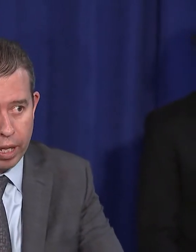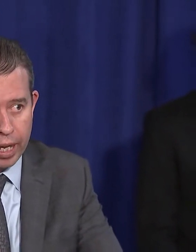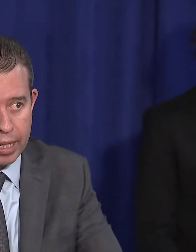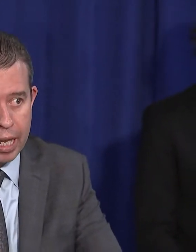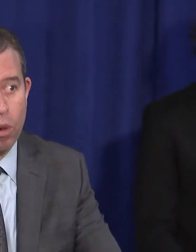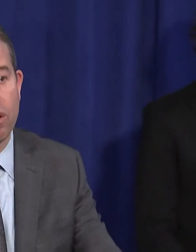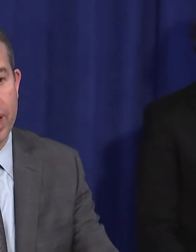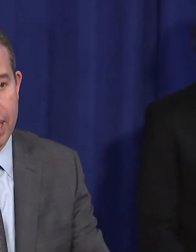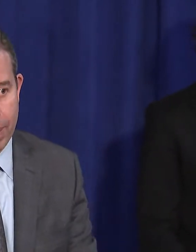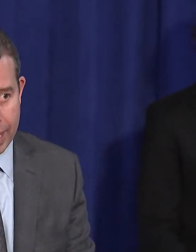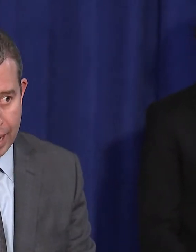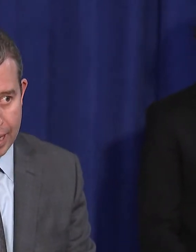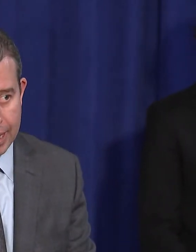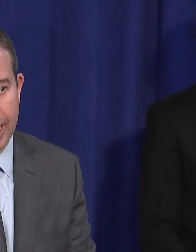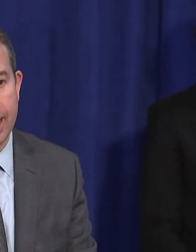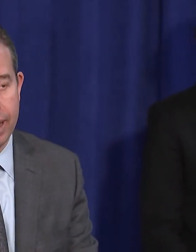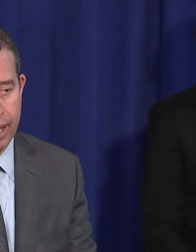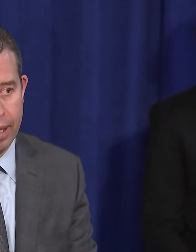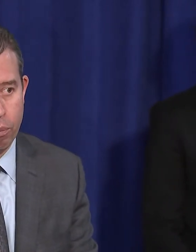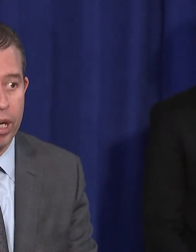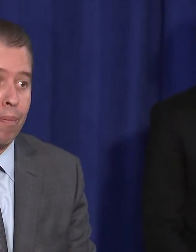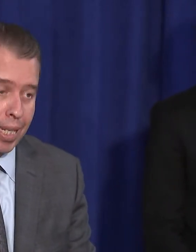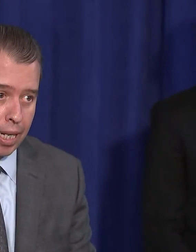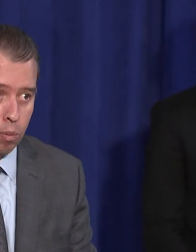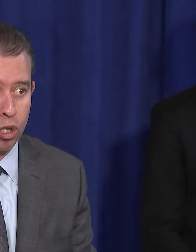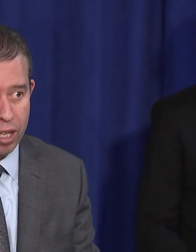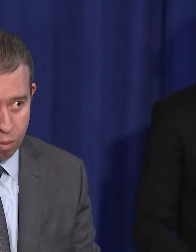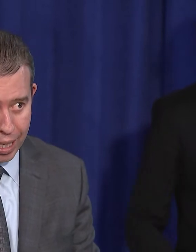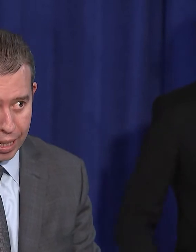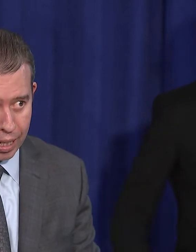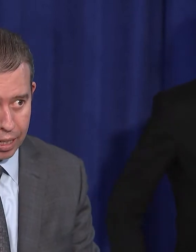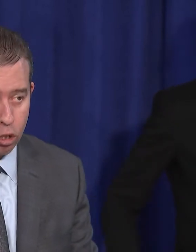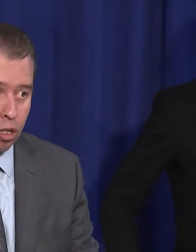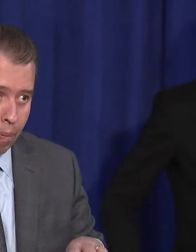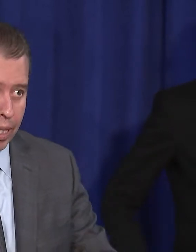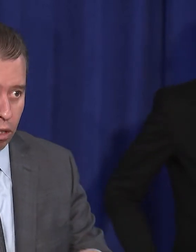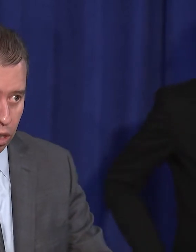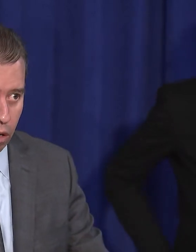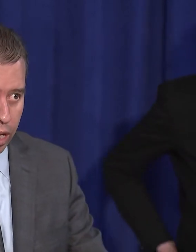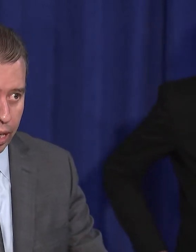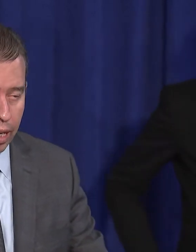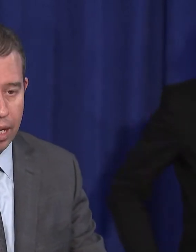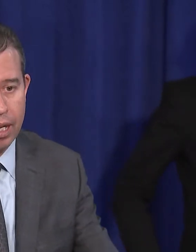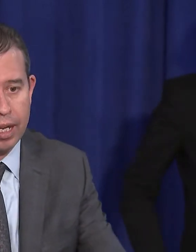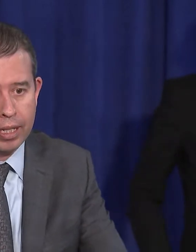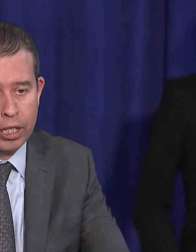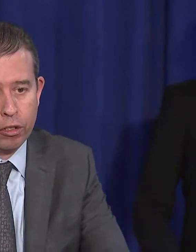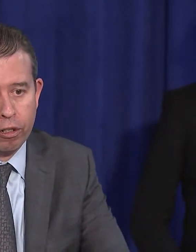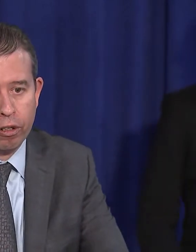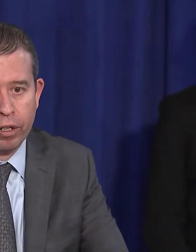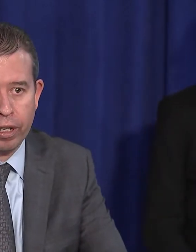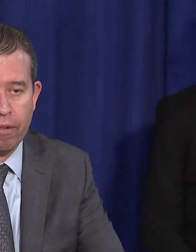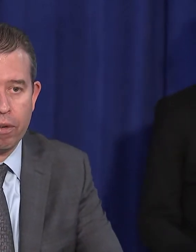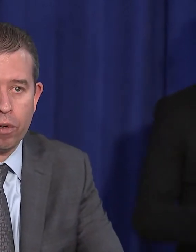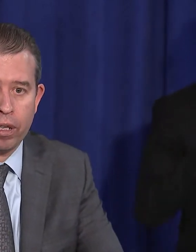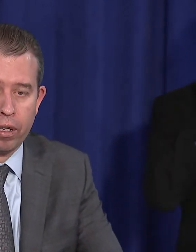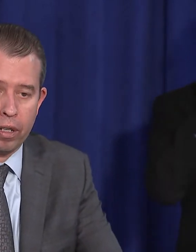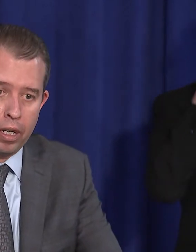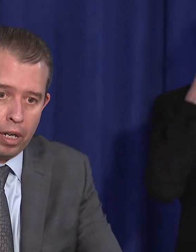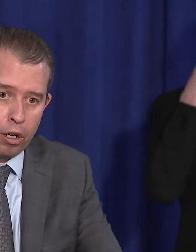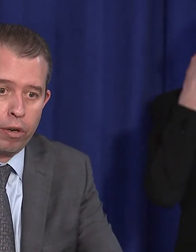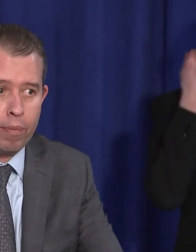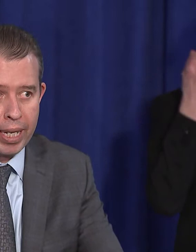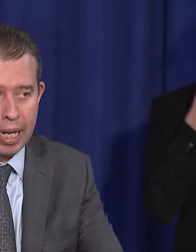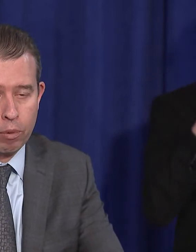por 5 días, y cuando vengan para atrás tienen que poner máscaras por 5 más días. Esto está pasando hasta ahorita. As I shared earlier, even with